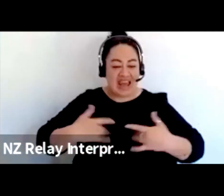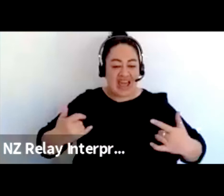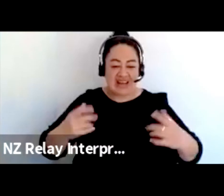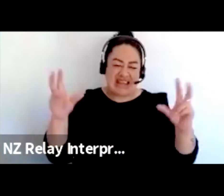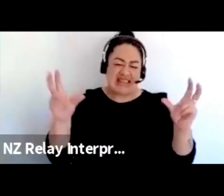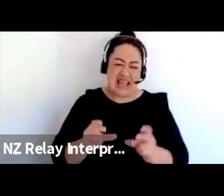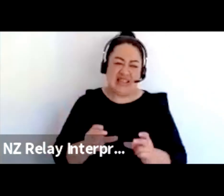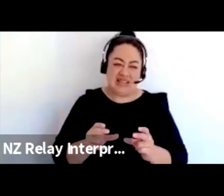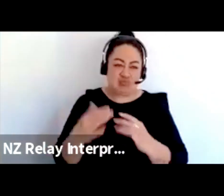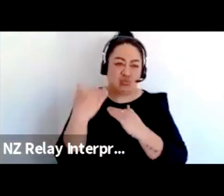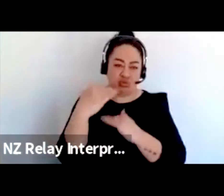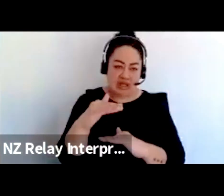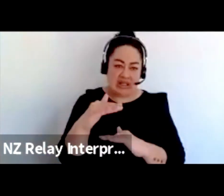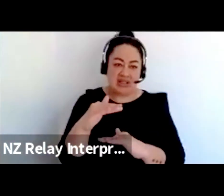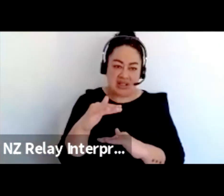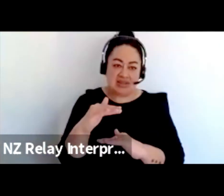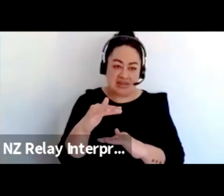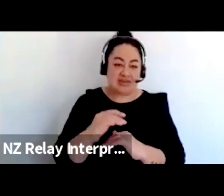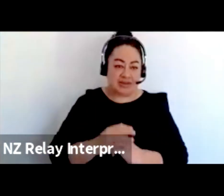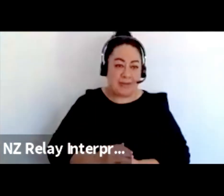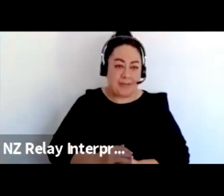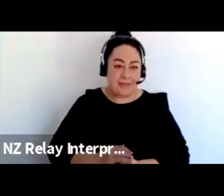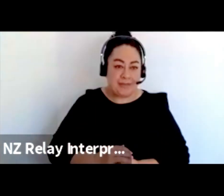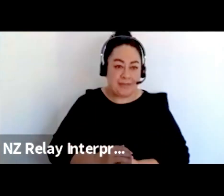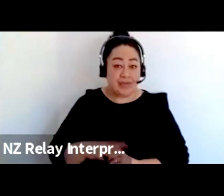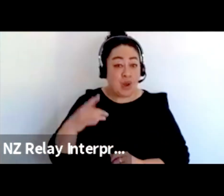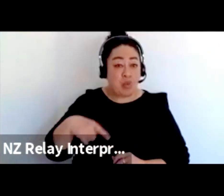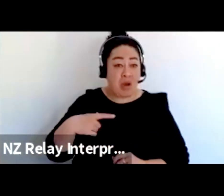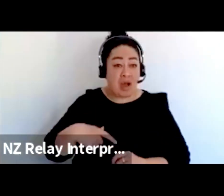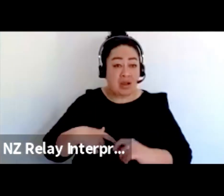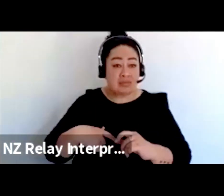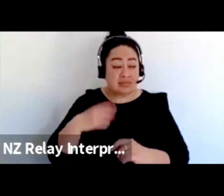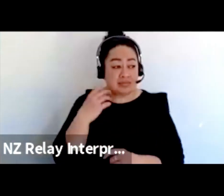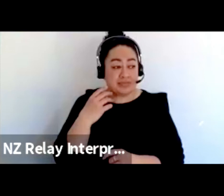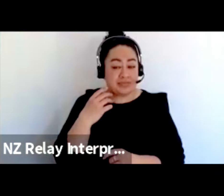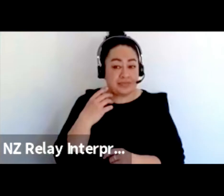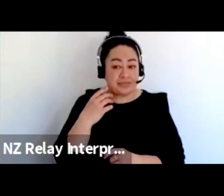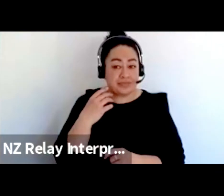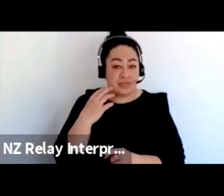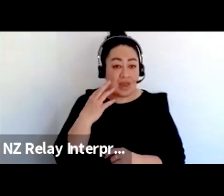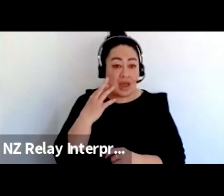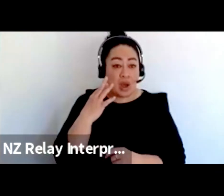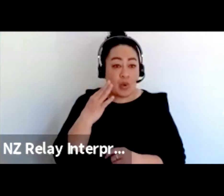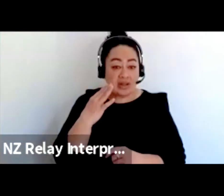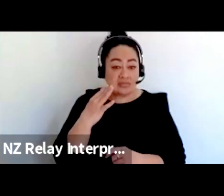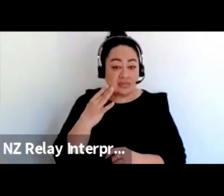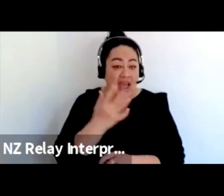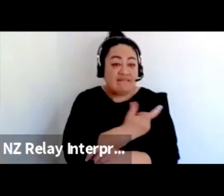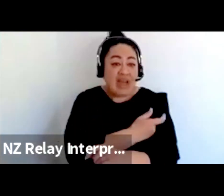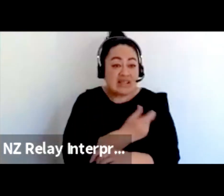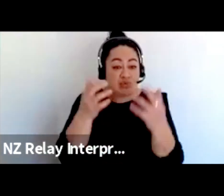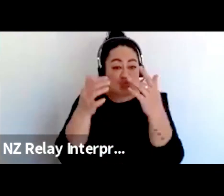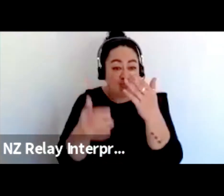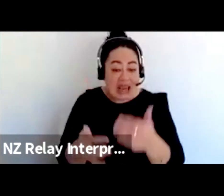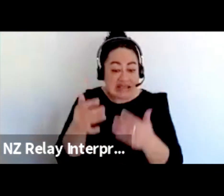and people are comfortable once we get to a certain vaccination rate that we can do certain